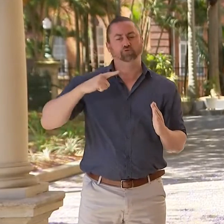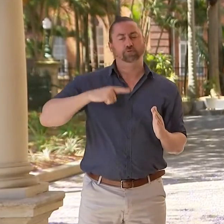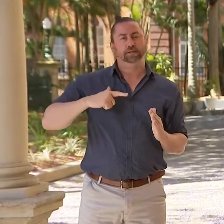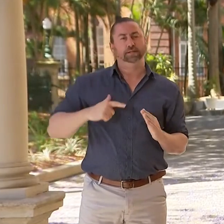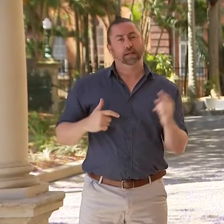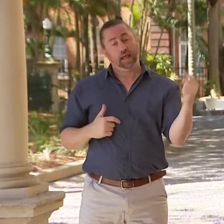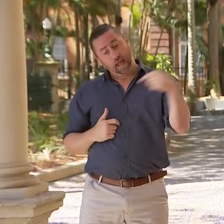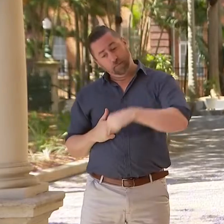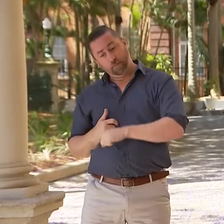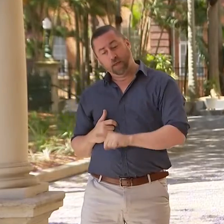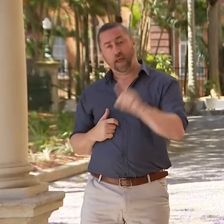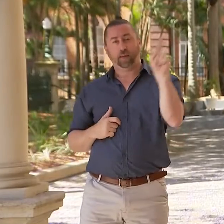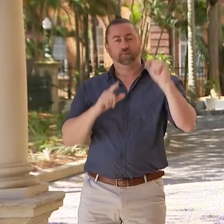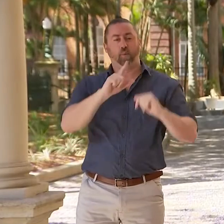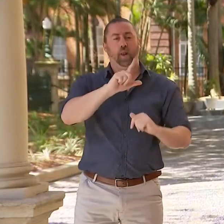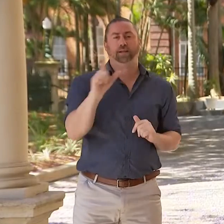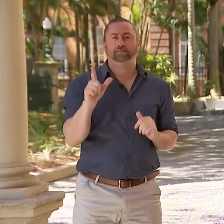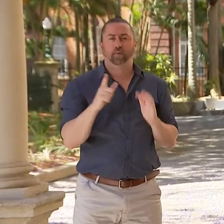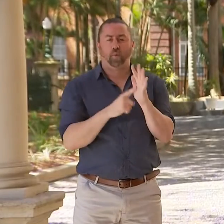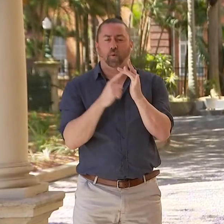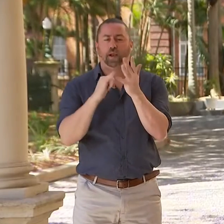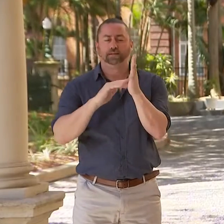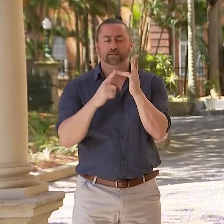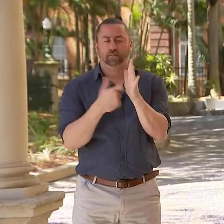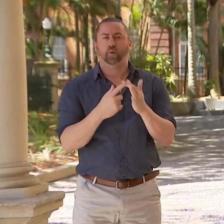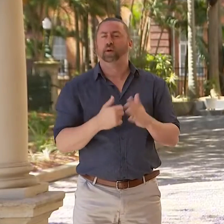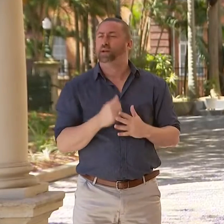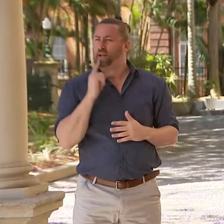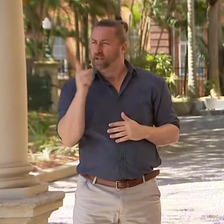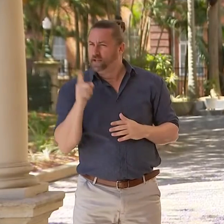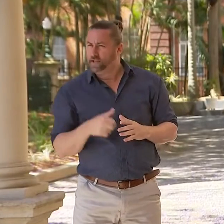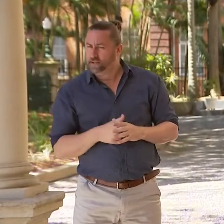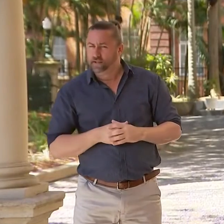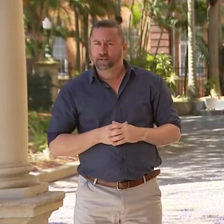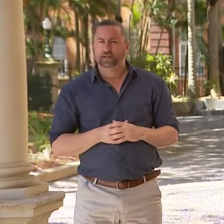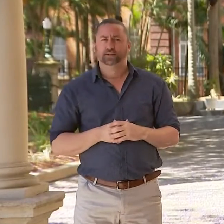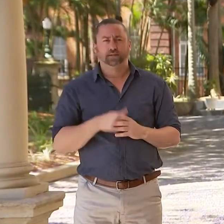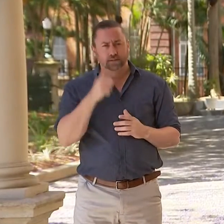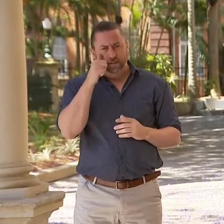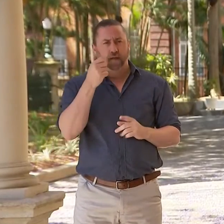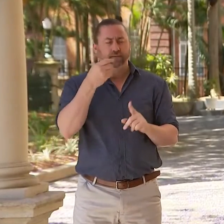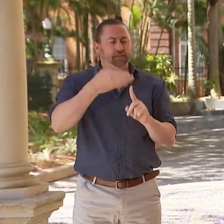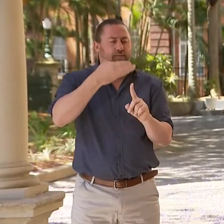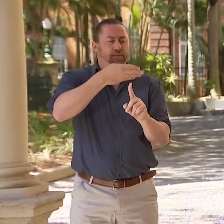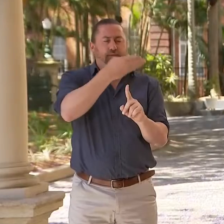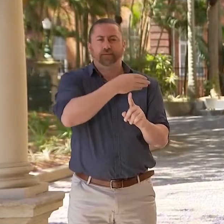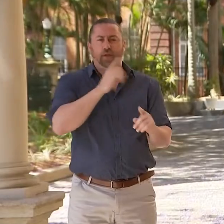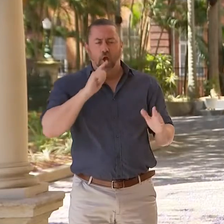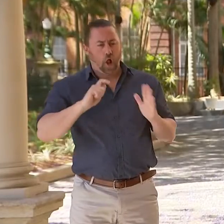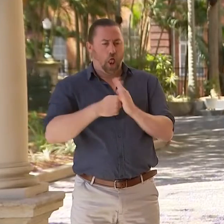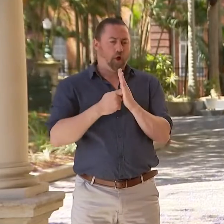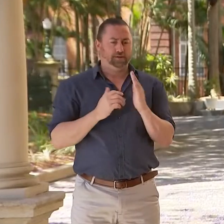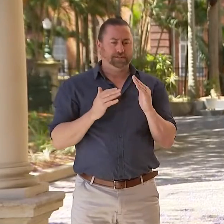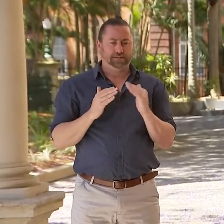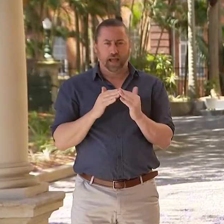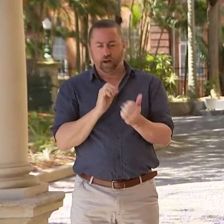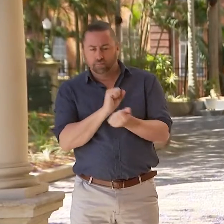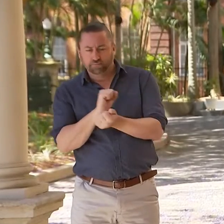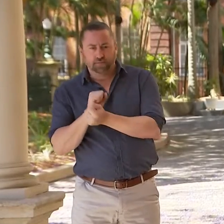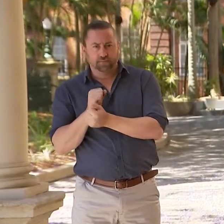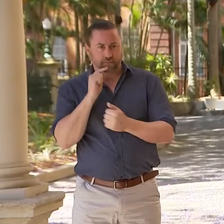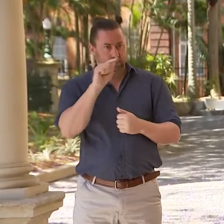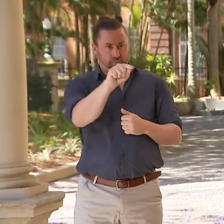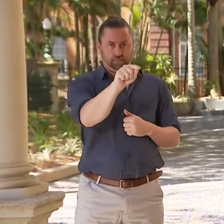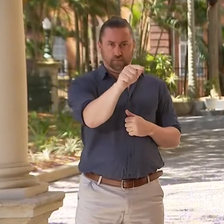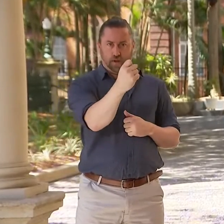LGA and then come back into Queensland. Thank you. I know previously in terms of lockdowns, it's been talked about an unlinked